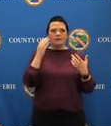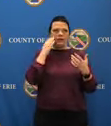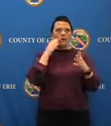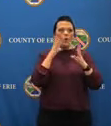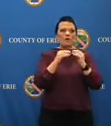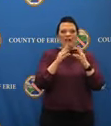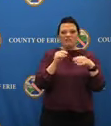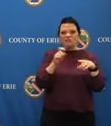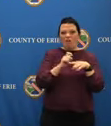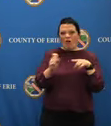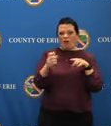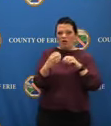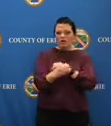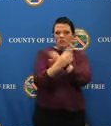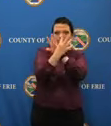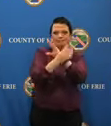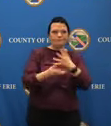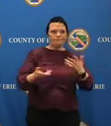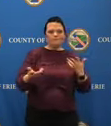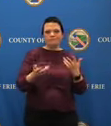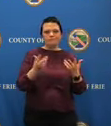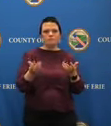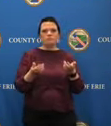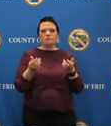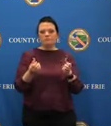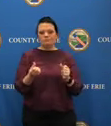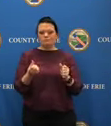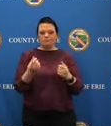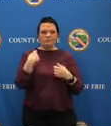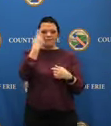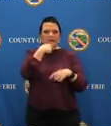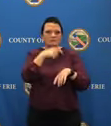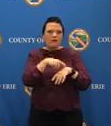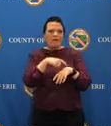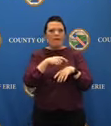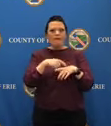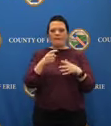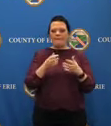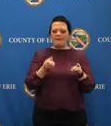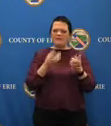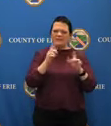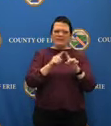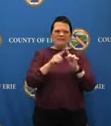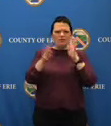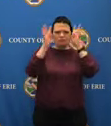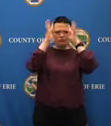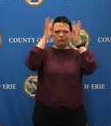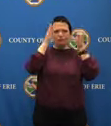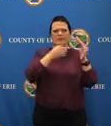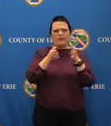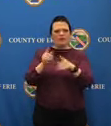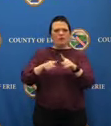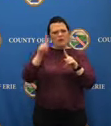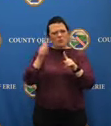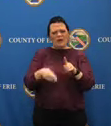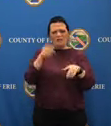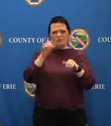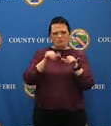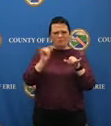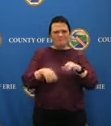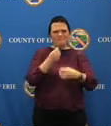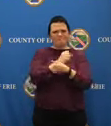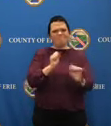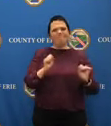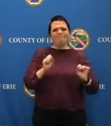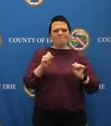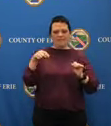conference calling, and there could just be a lot of, FaceTime, a lot of innovative methods. But we really have to stay safe. These